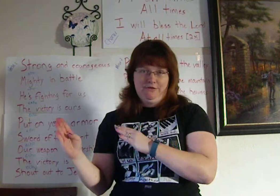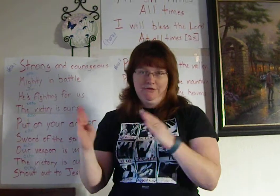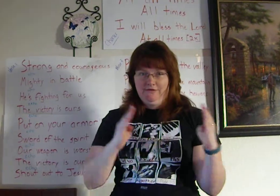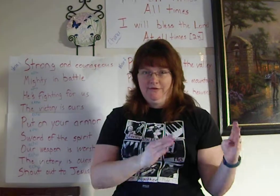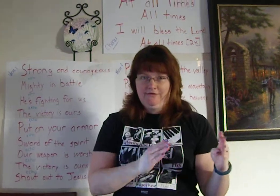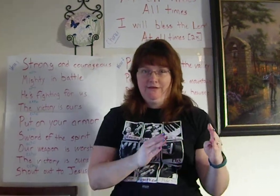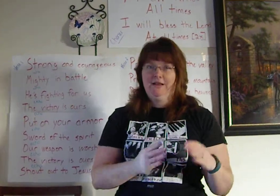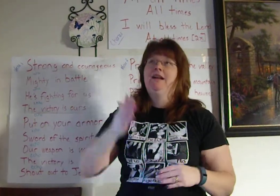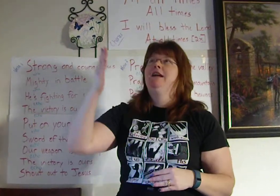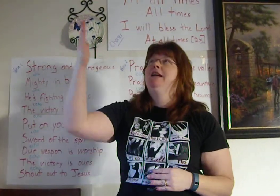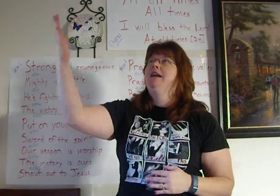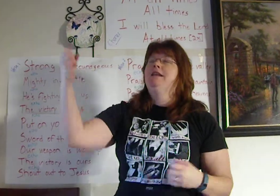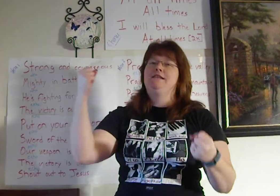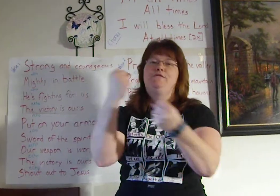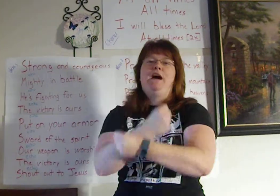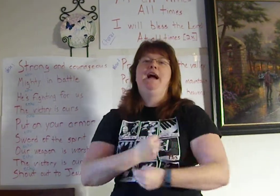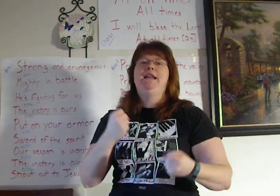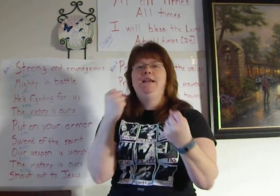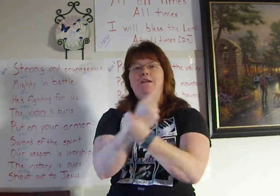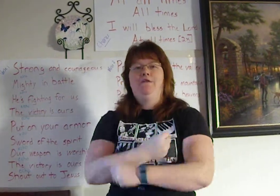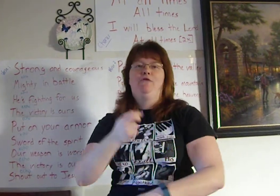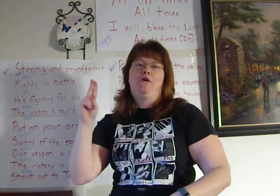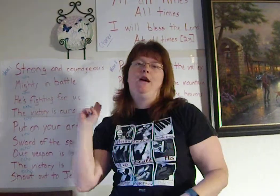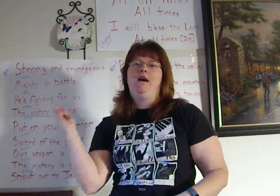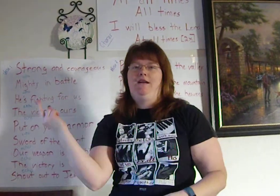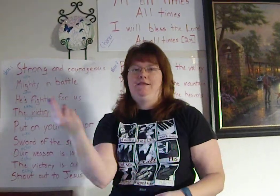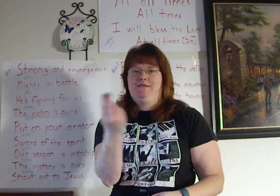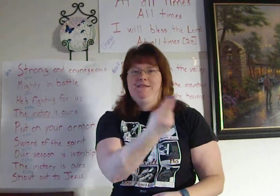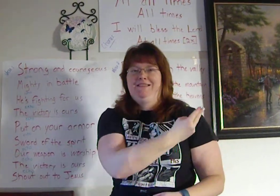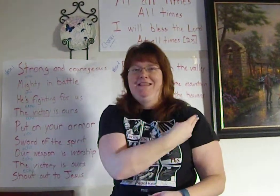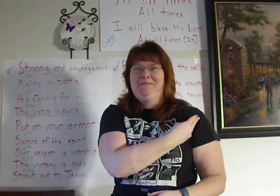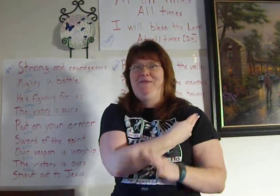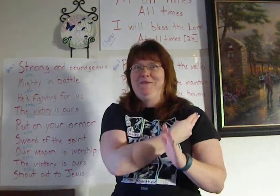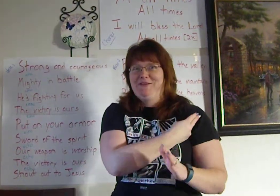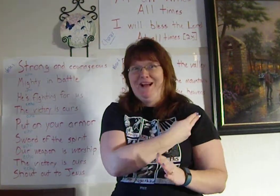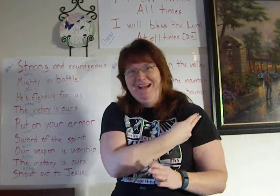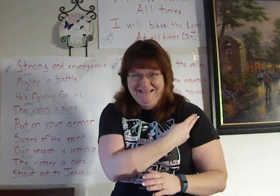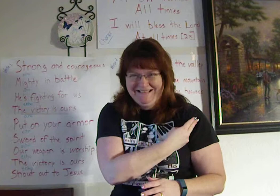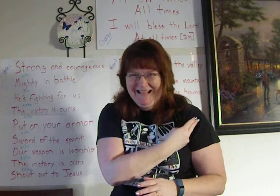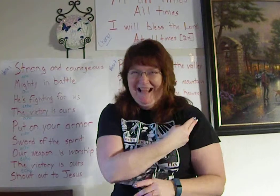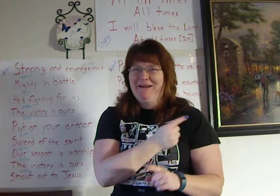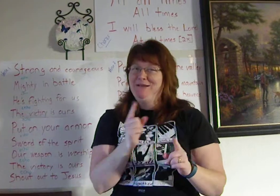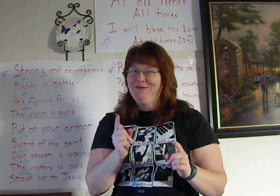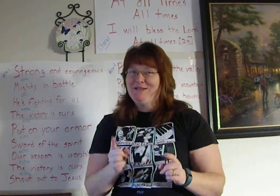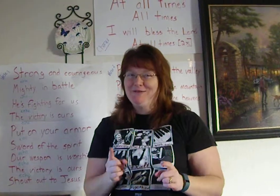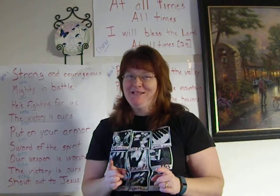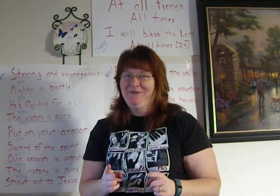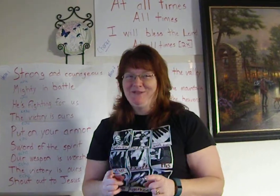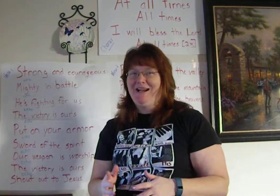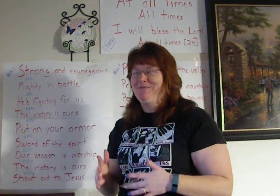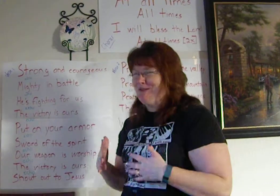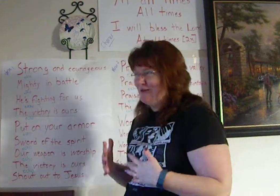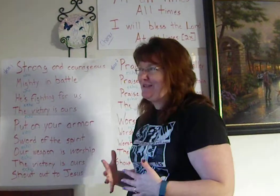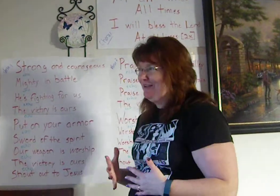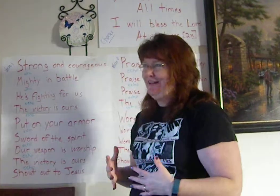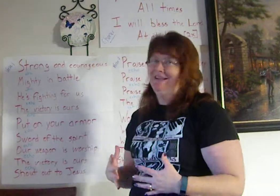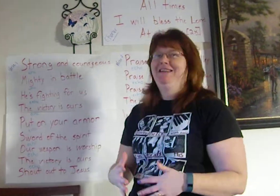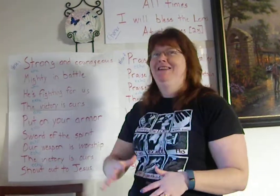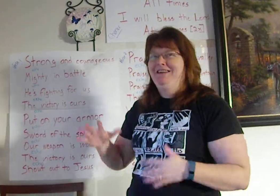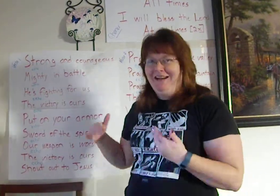battle. He's fighting for us. My favorite line. And we do this one several times, so it's good. I